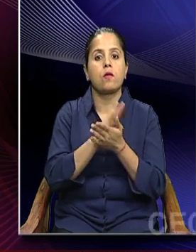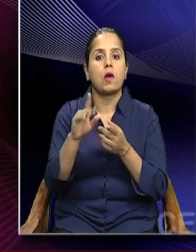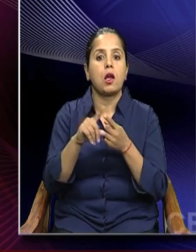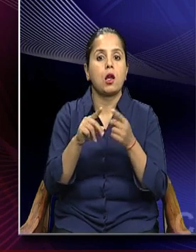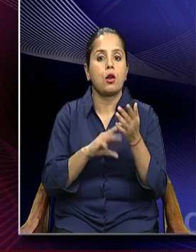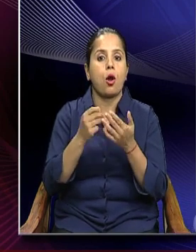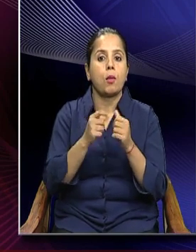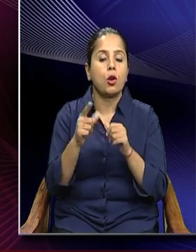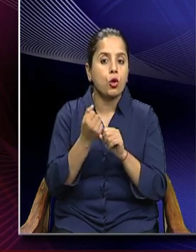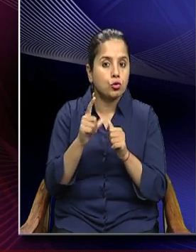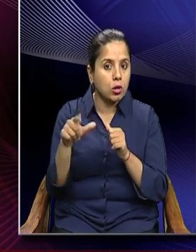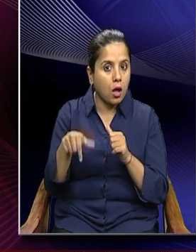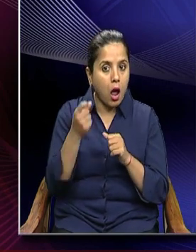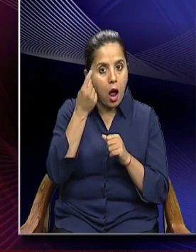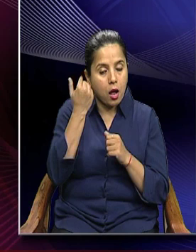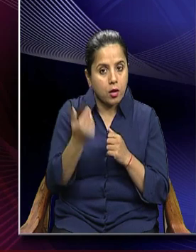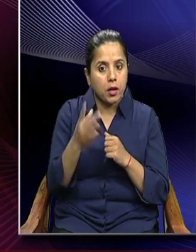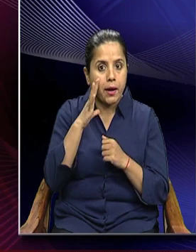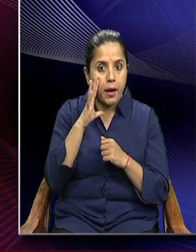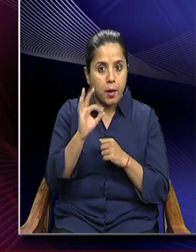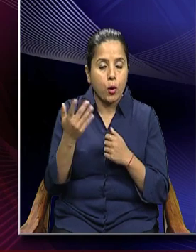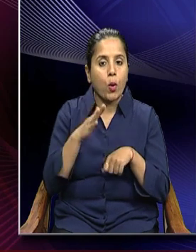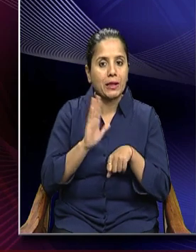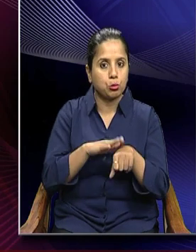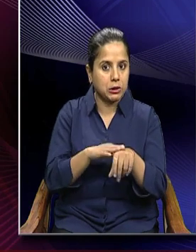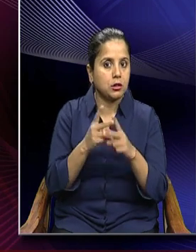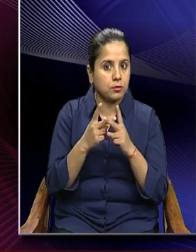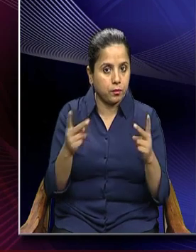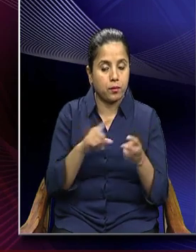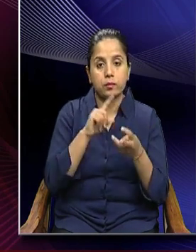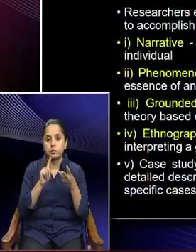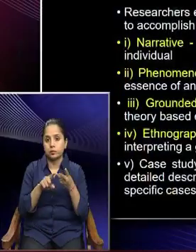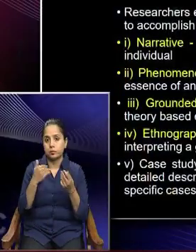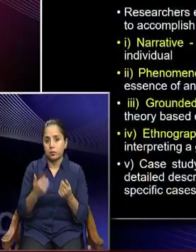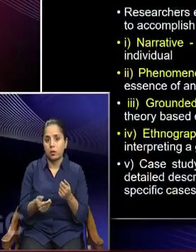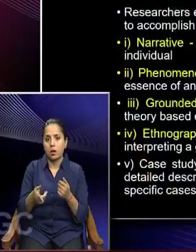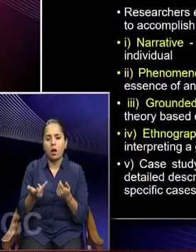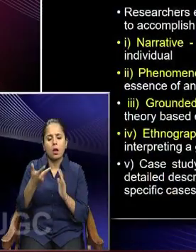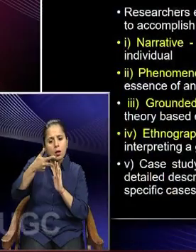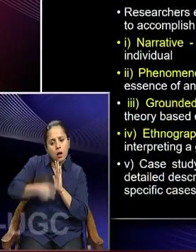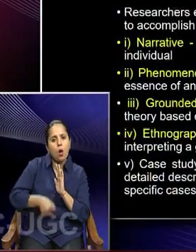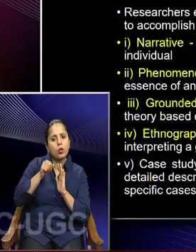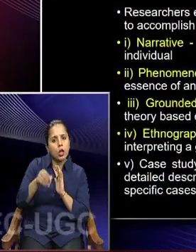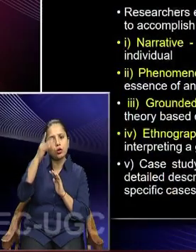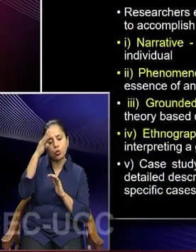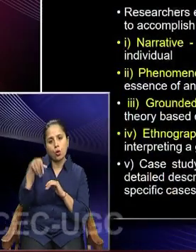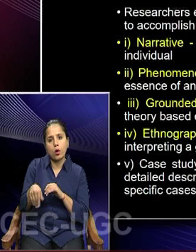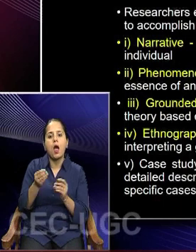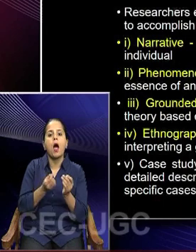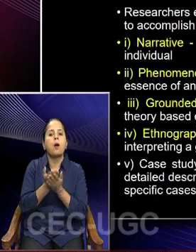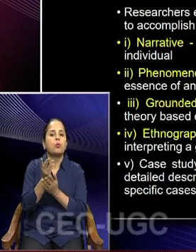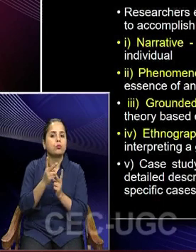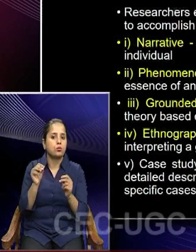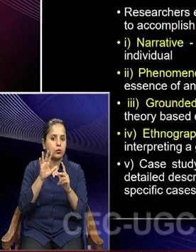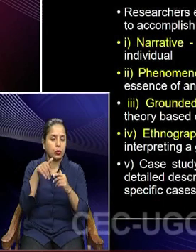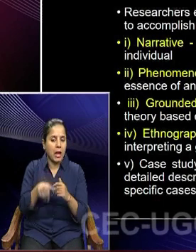which aims to understand the essence of an experience. 3 is grounded theory approach, which involves